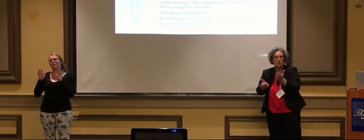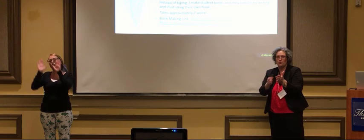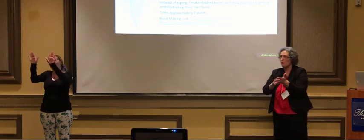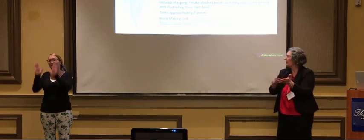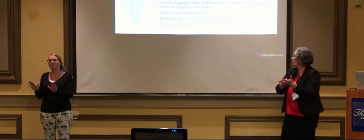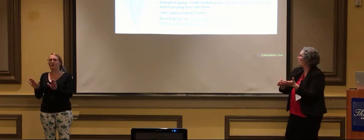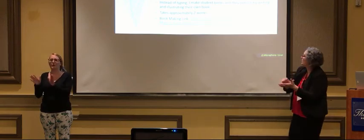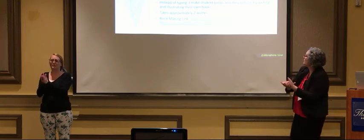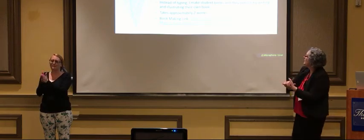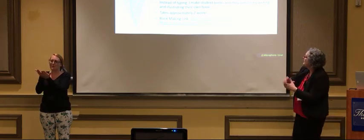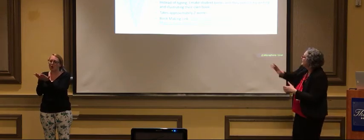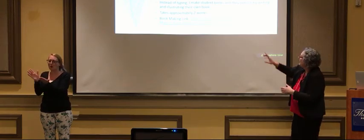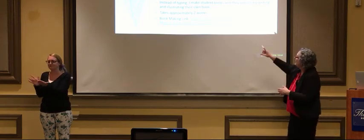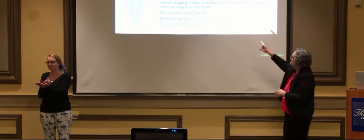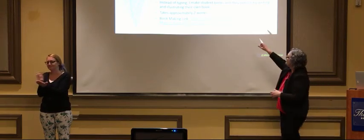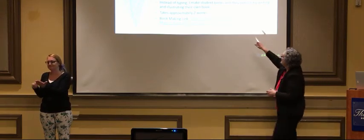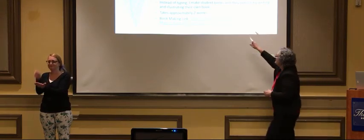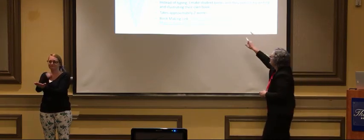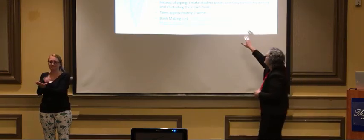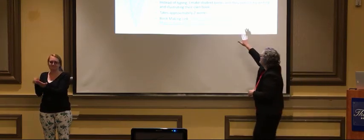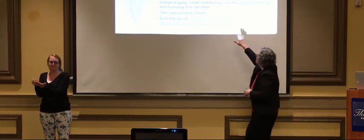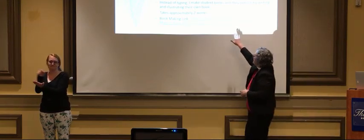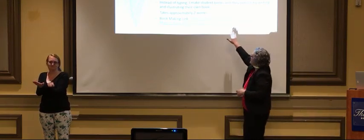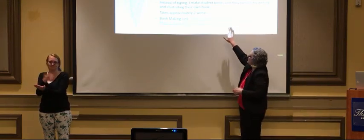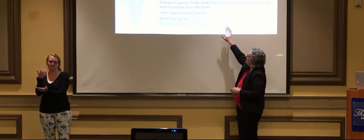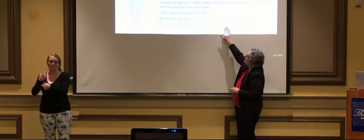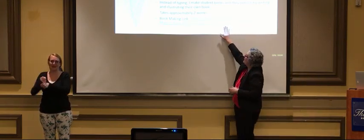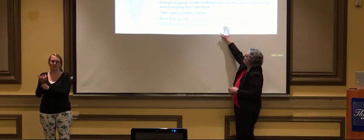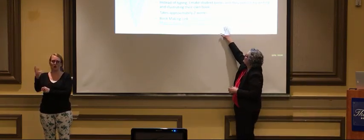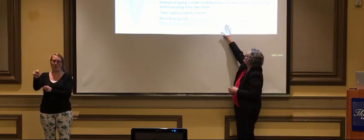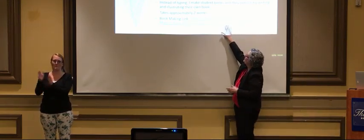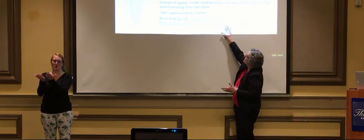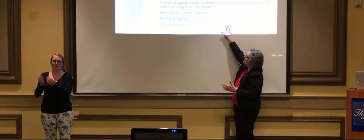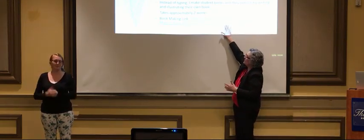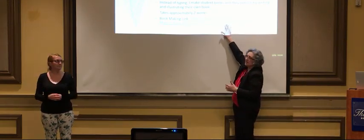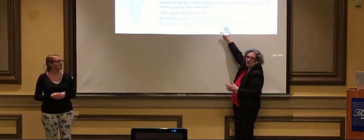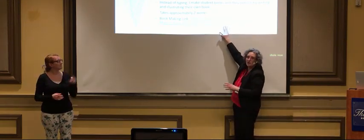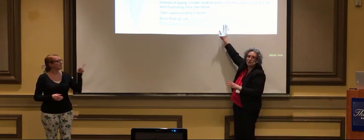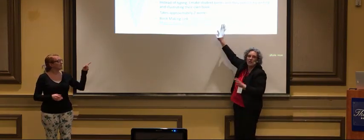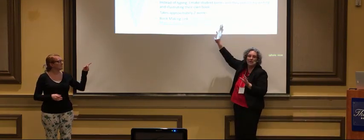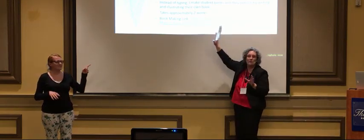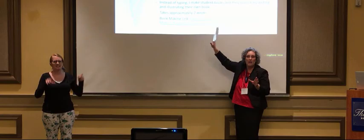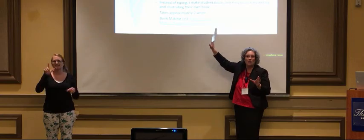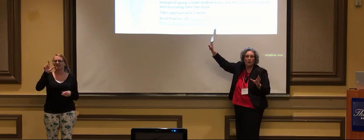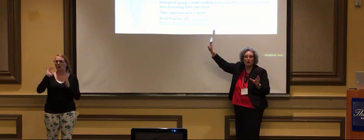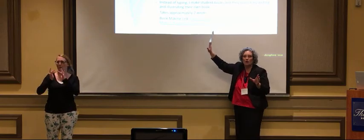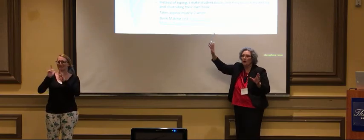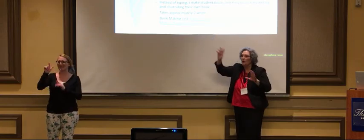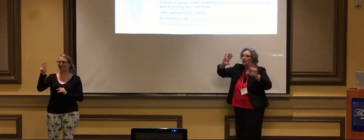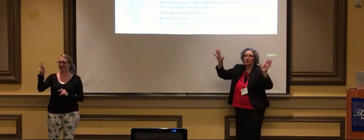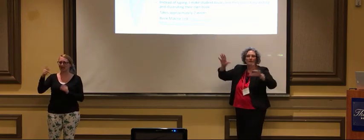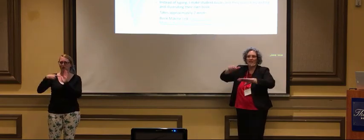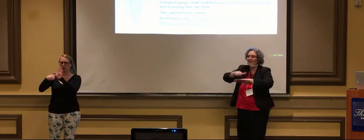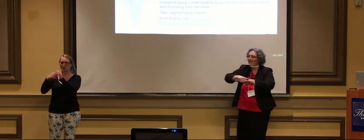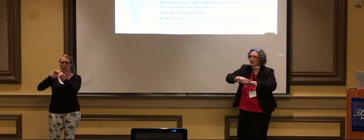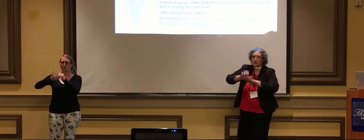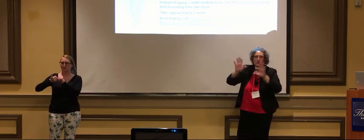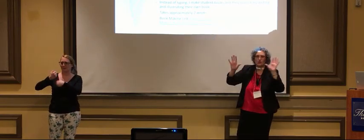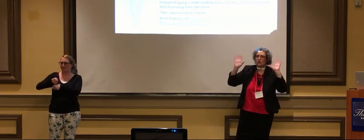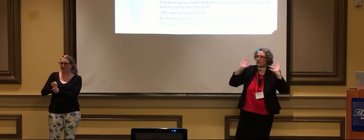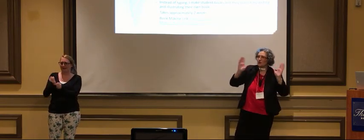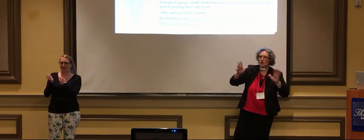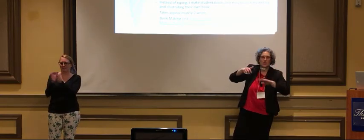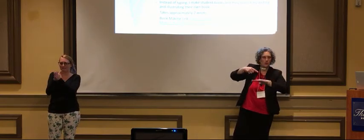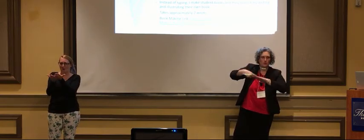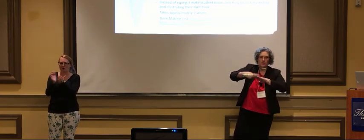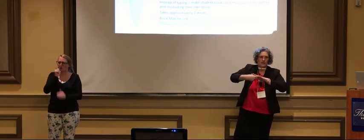illustrating your own, writing your own. Here is the link. It's like a wiki link or something like that. It shows you how to make a book. You don't even need scissors.